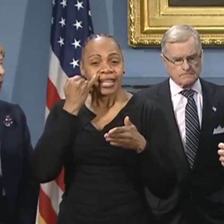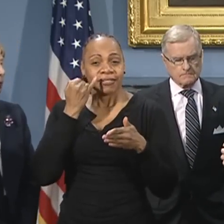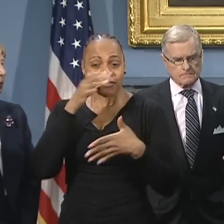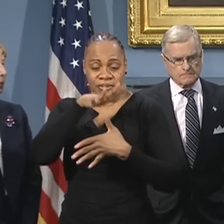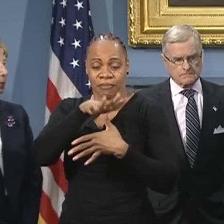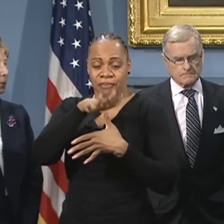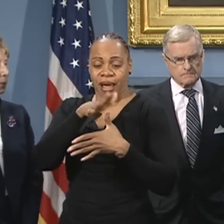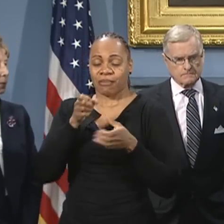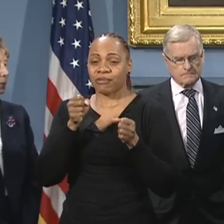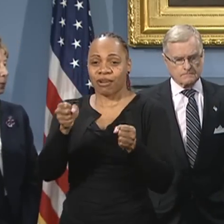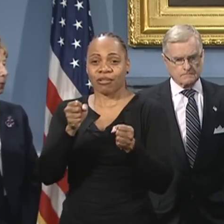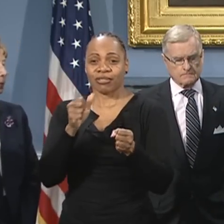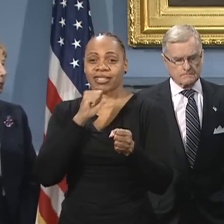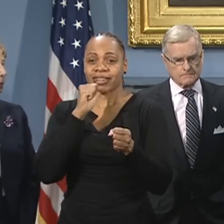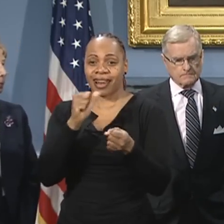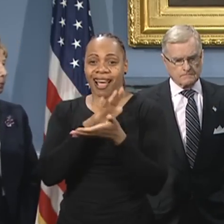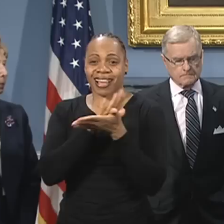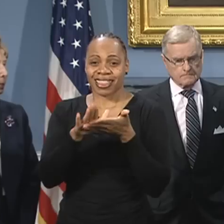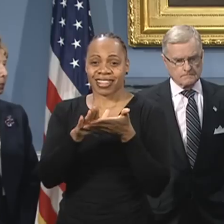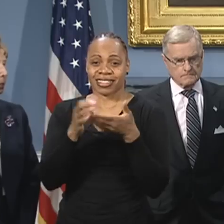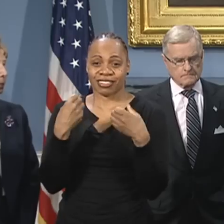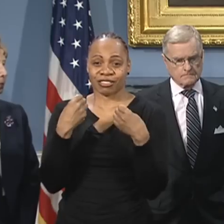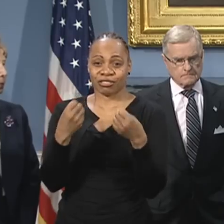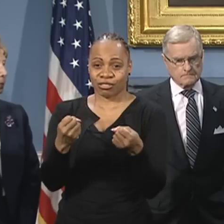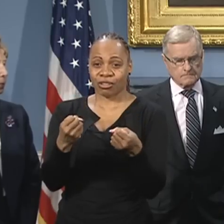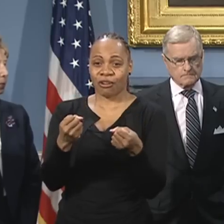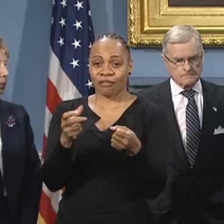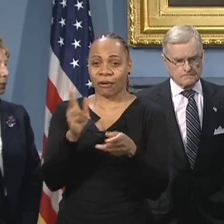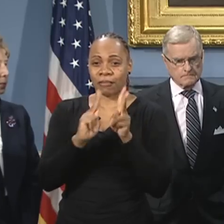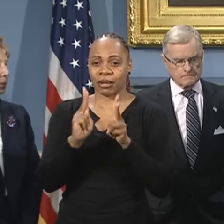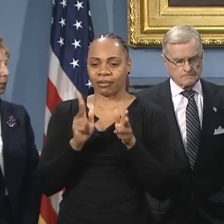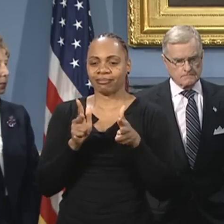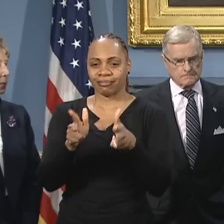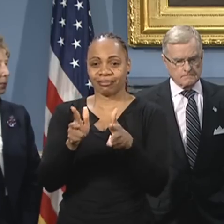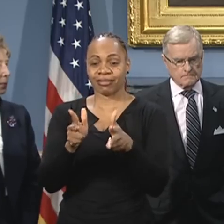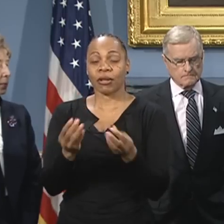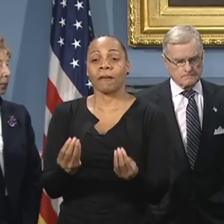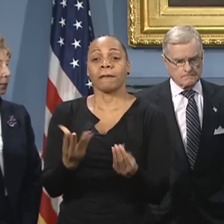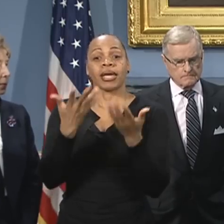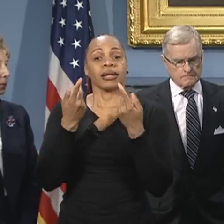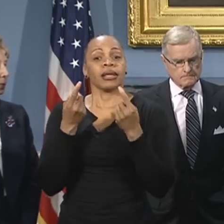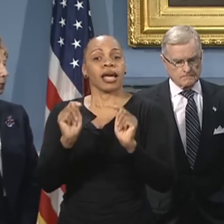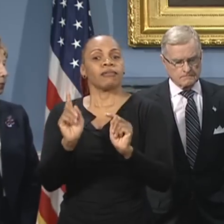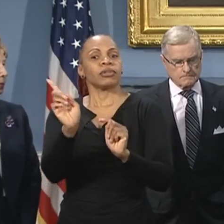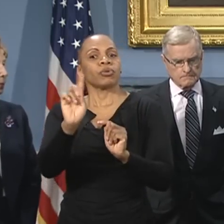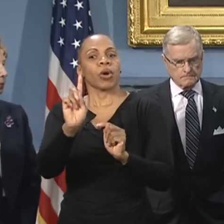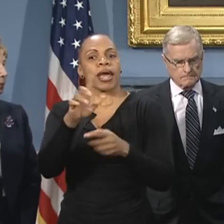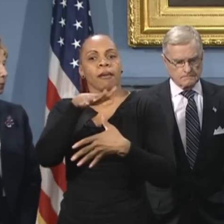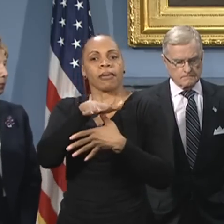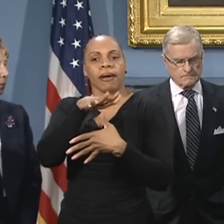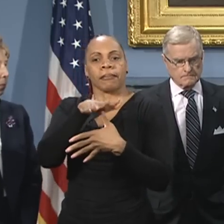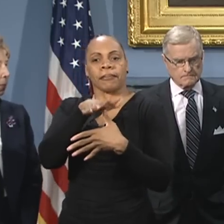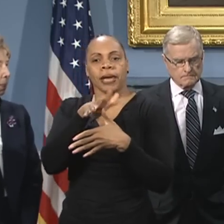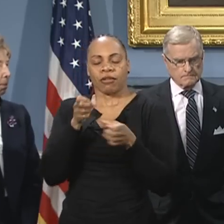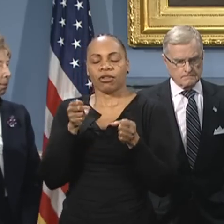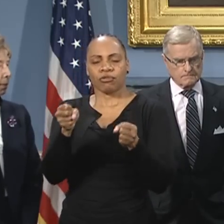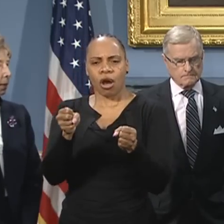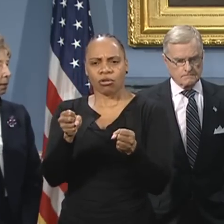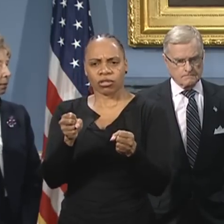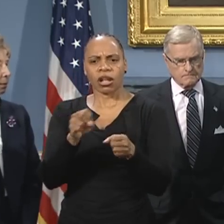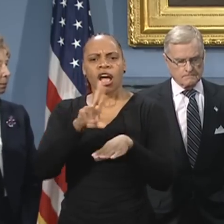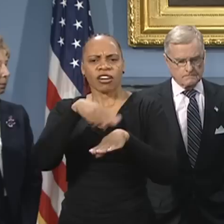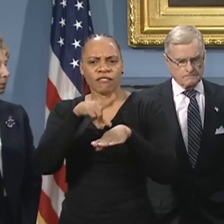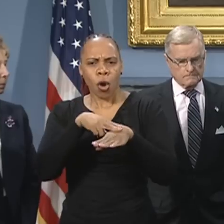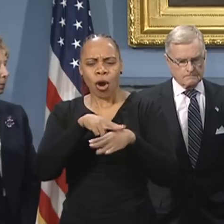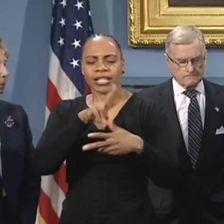works. So a lot of energy in the first hours of the storm went to the primary roads. Clearly, in many parts of our city, people are concerned about secondary and